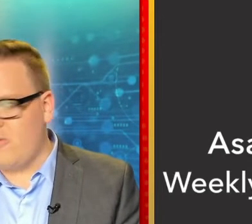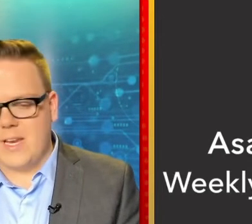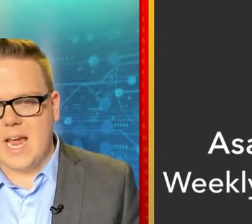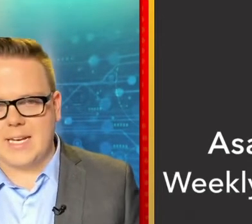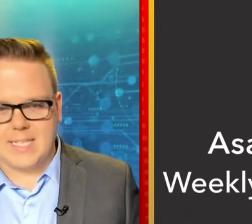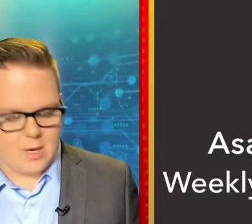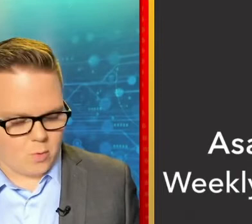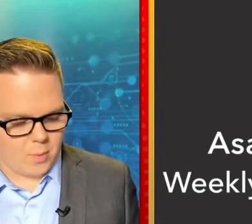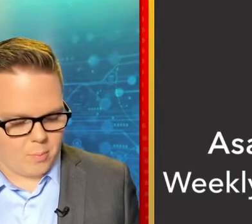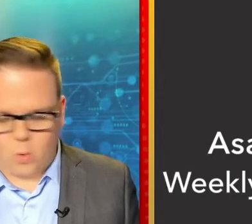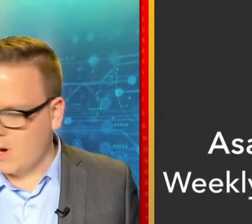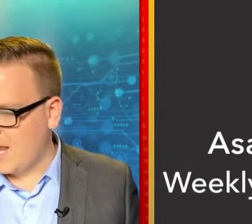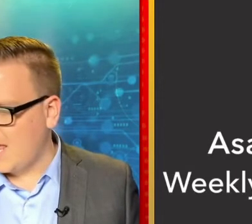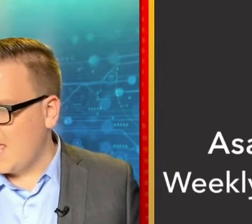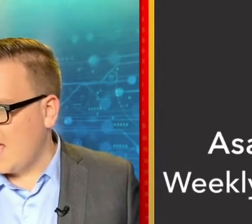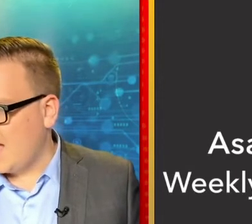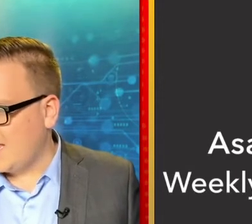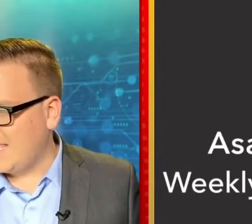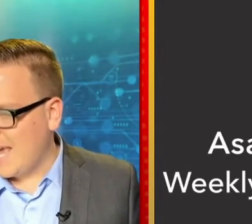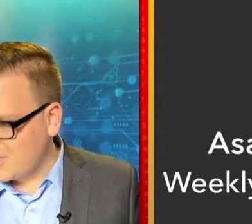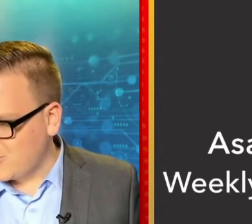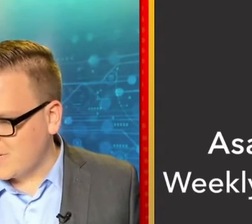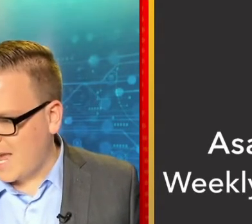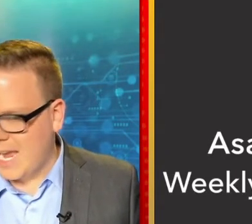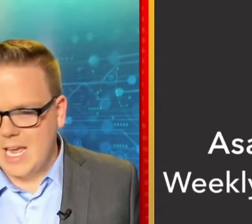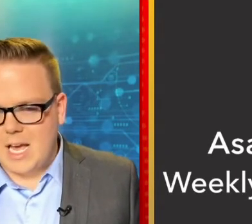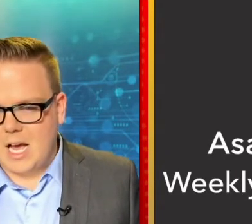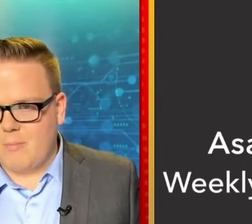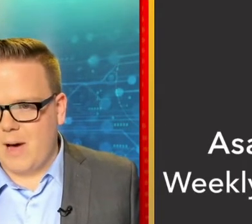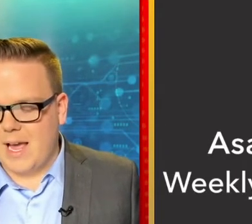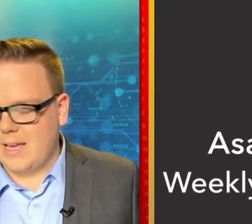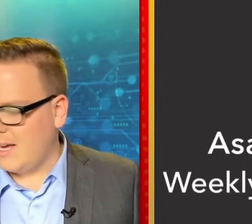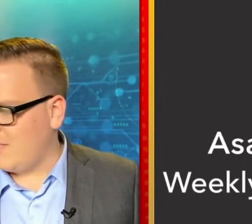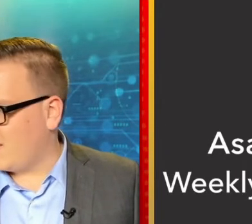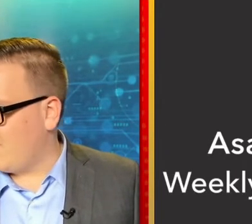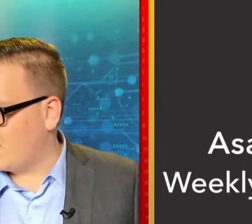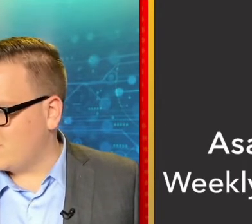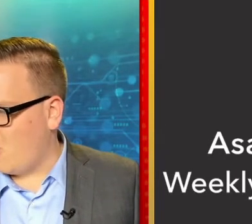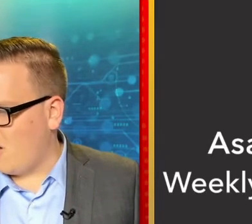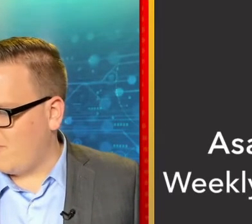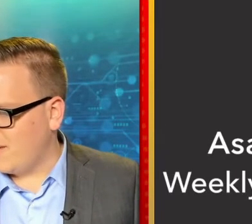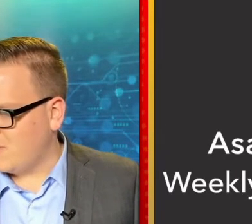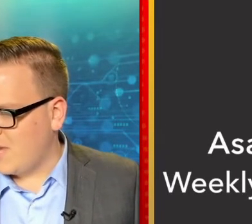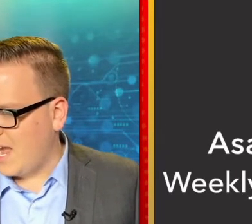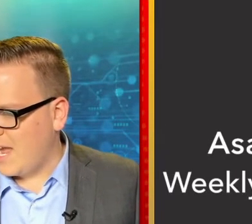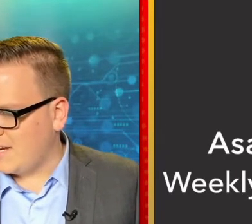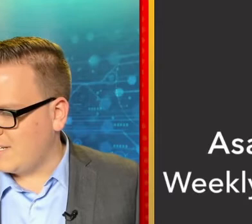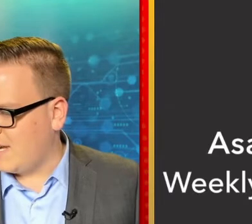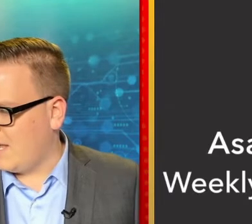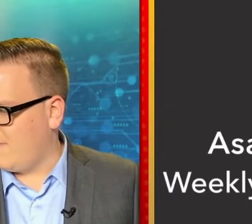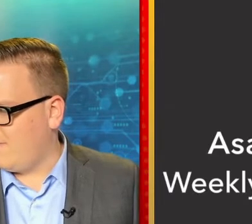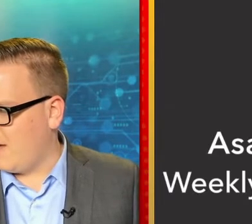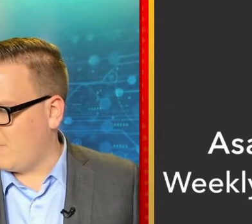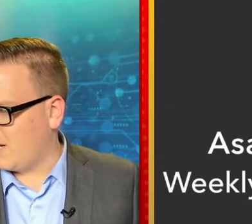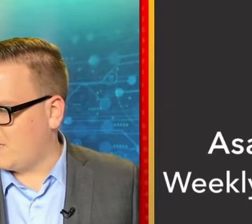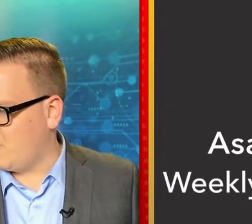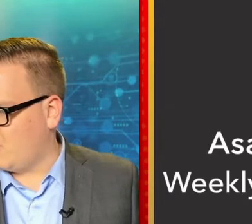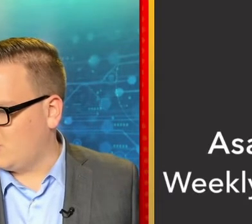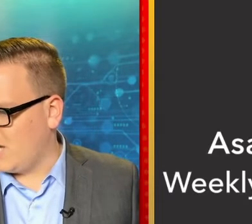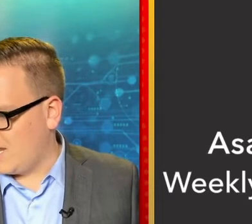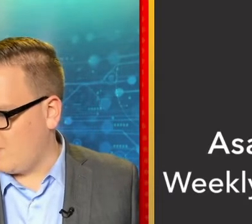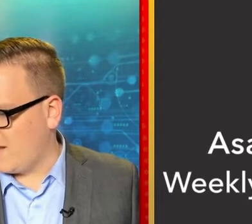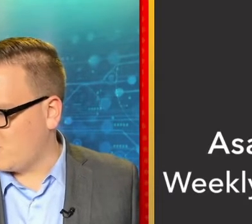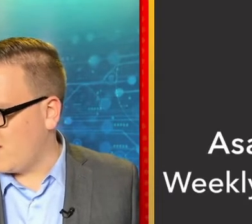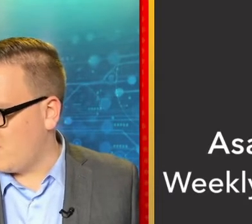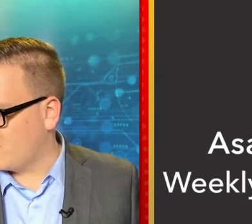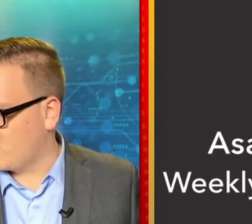of COVID-19 were reported yesterday by the governor's office. And if I'm going to double